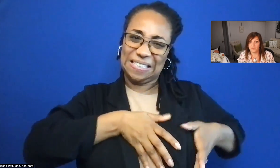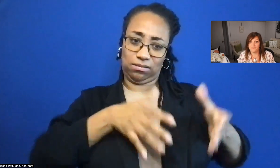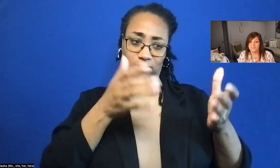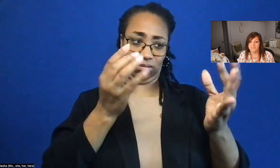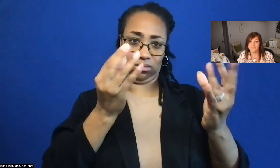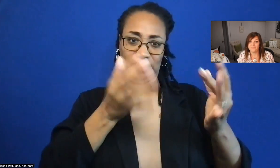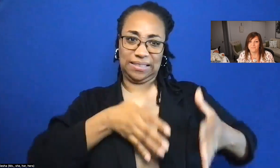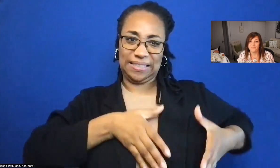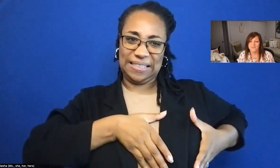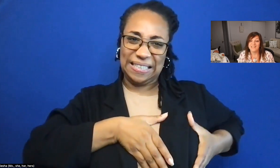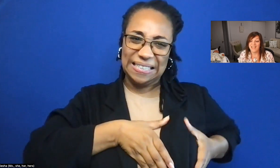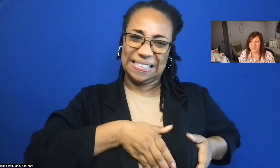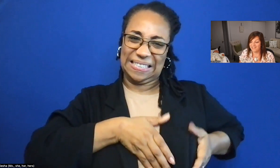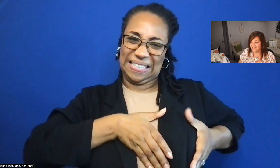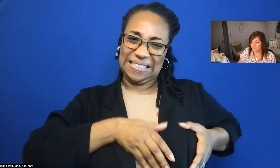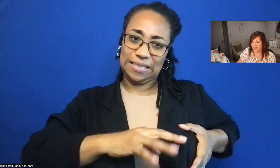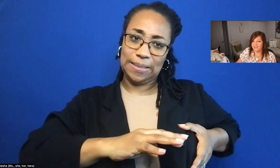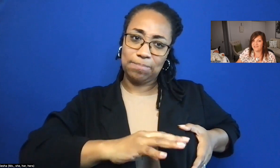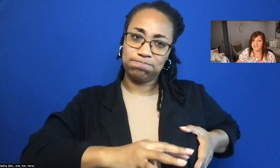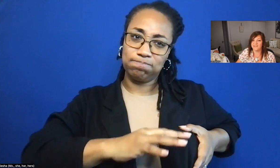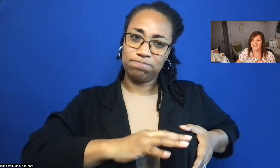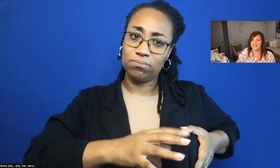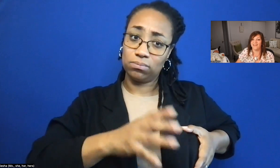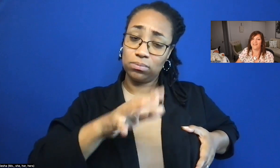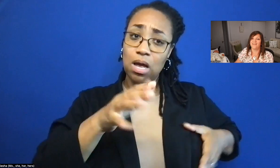pump. To hand express,